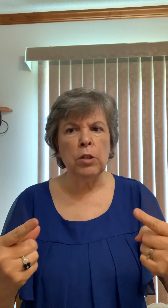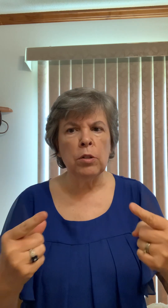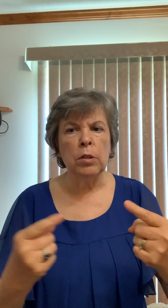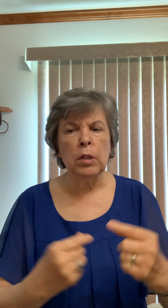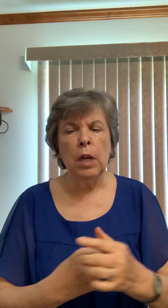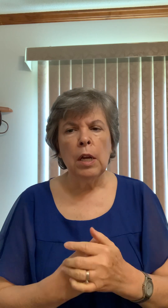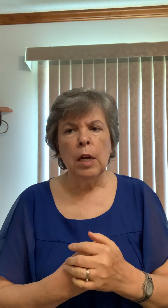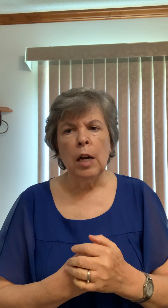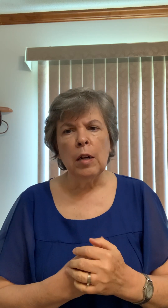proclamation.